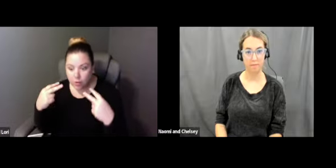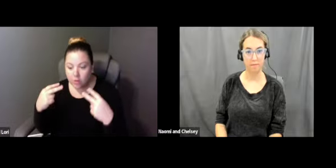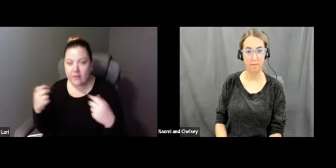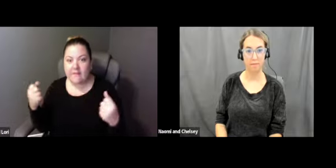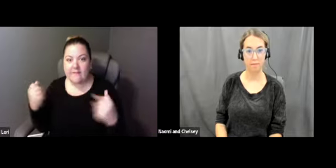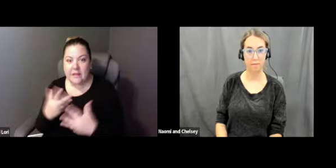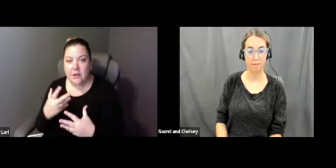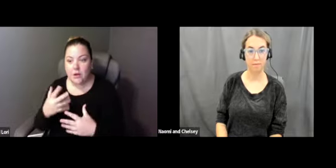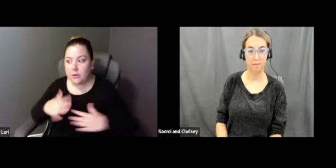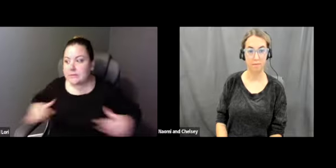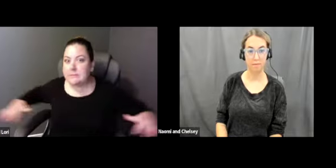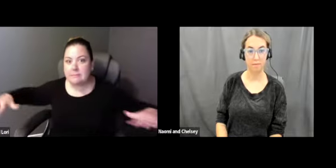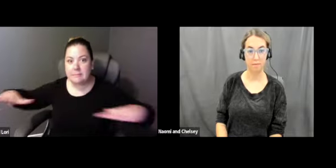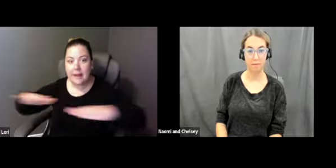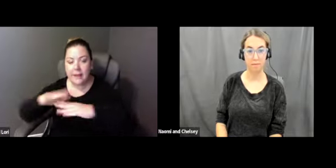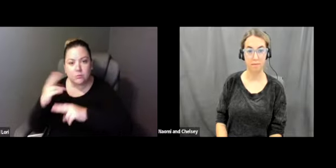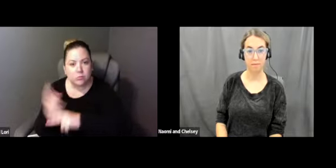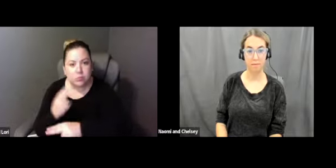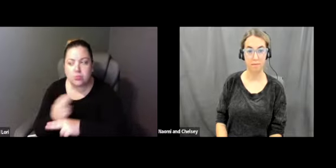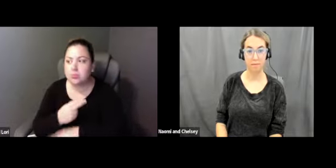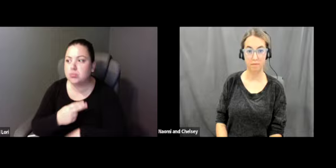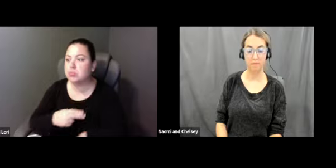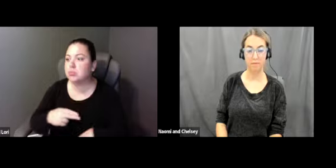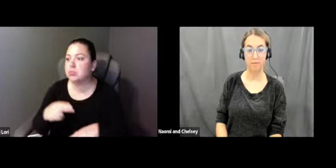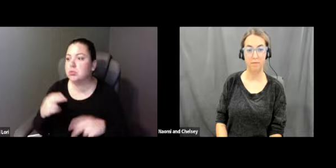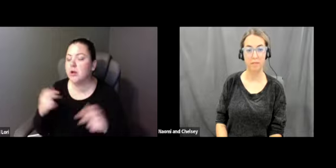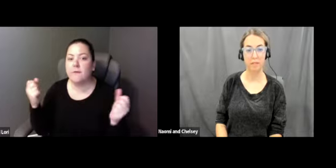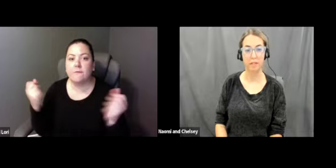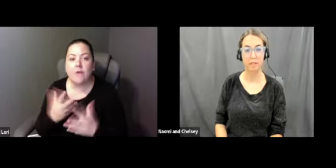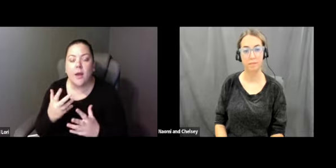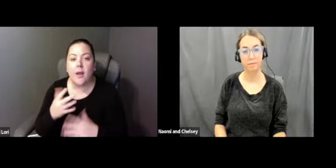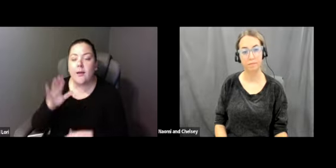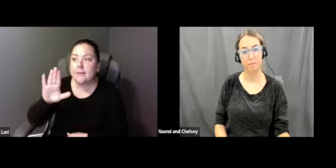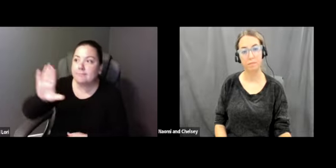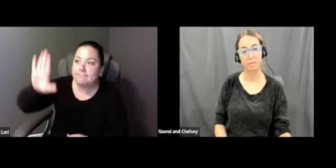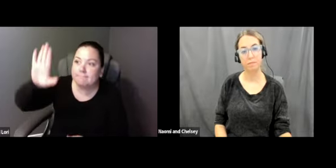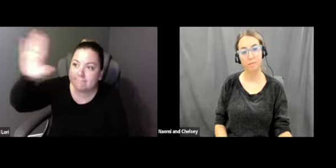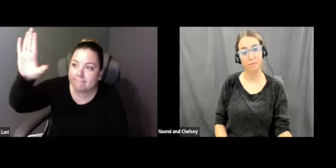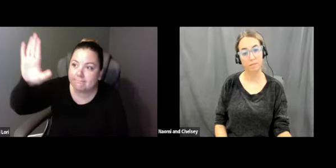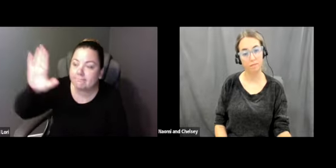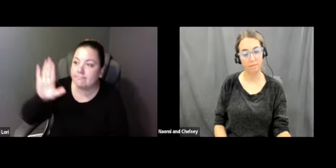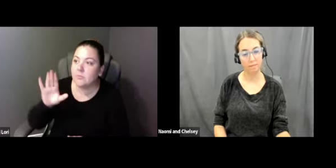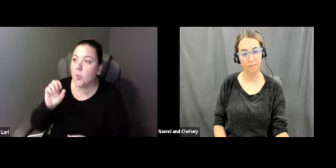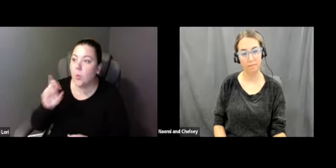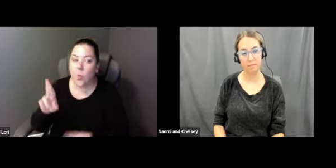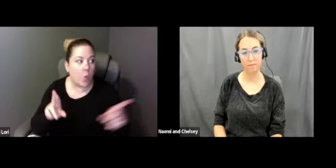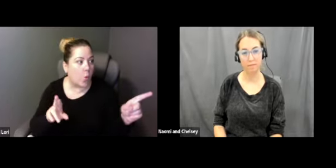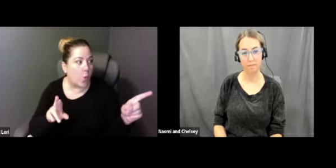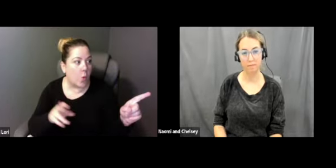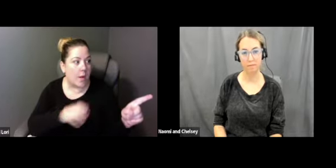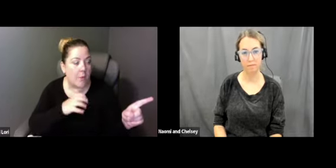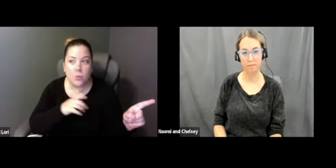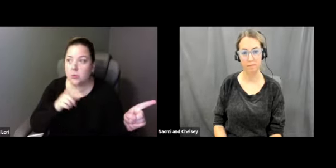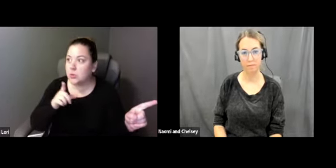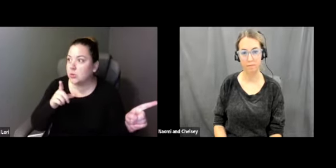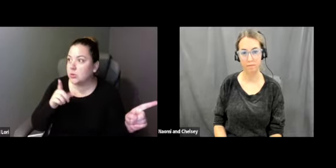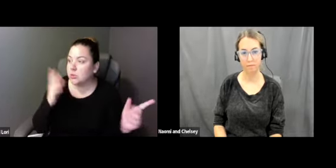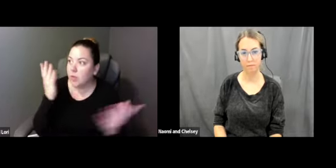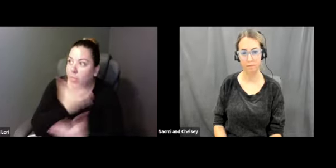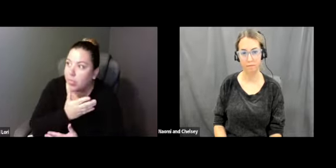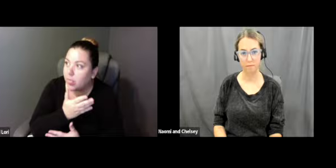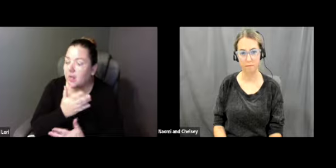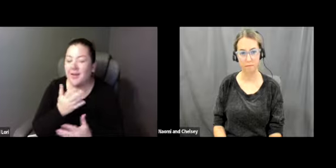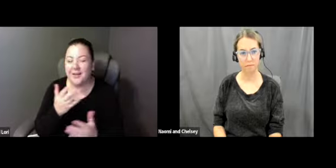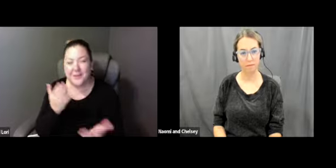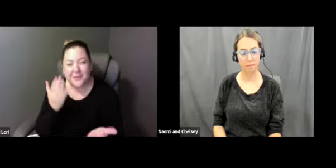space and not being able to ask for or meet needs and emotions and things like that. Can either of